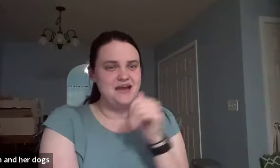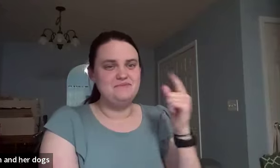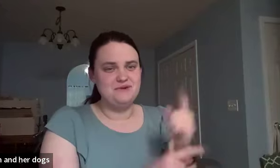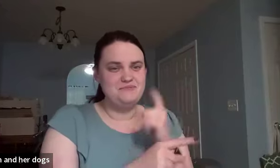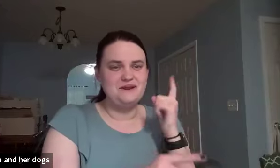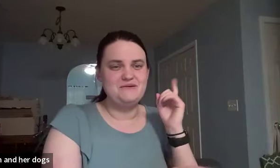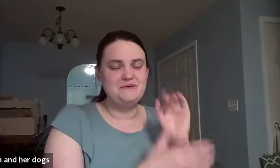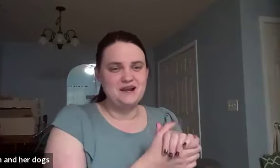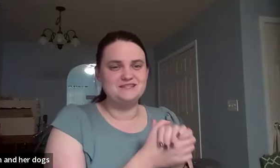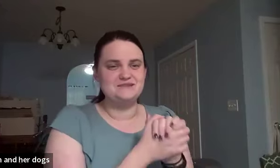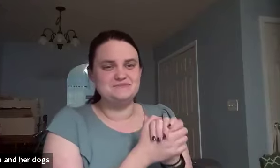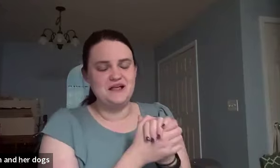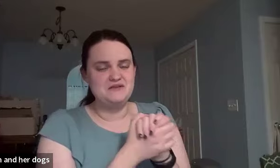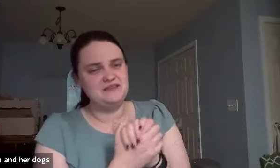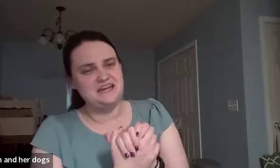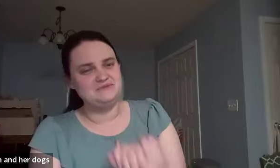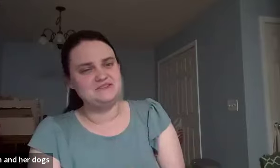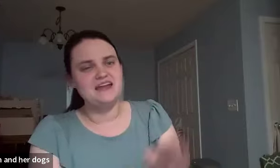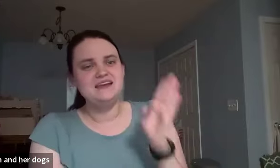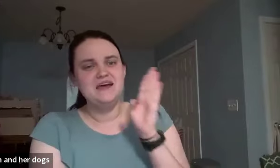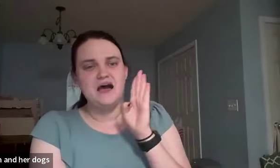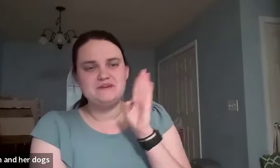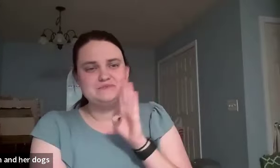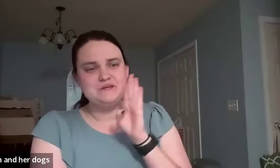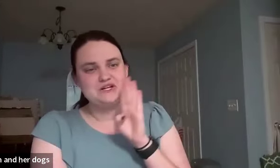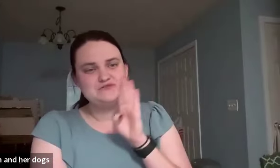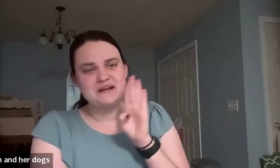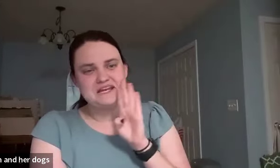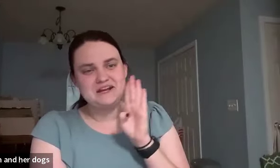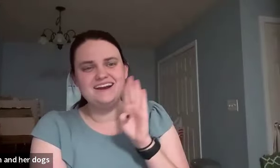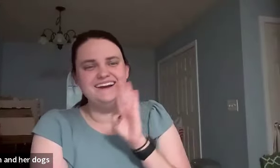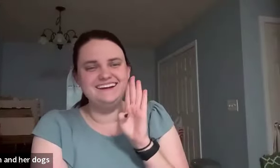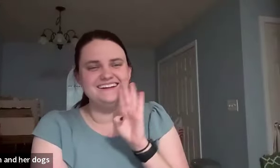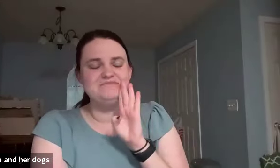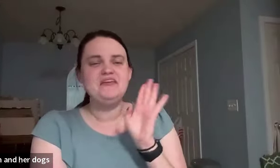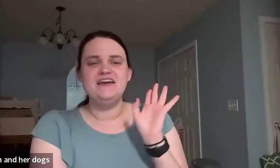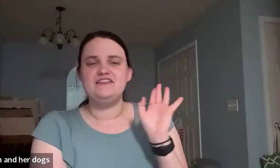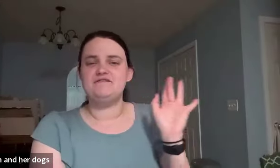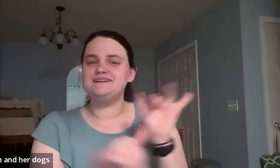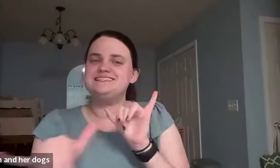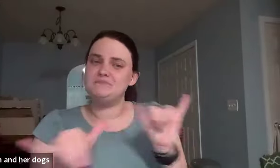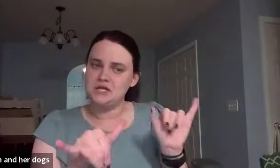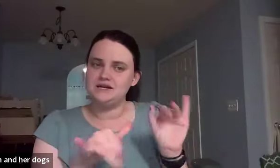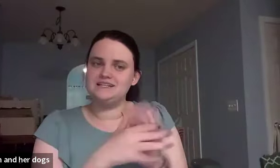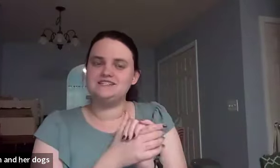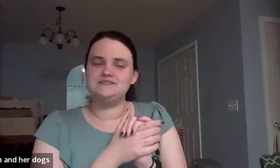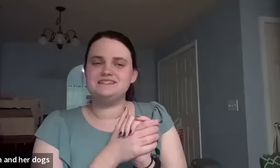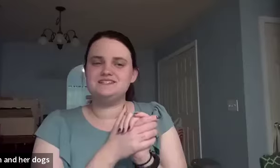not appropriate words like related with that. Because beers right here, they're very similar. And so since